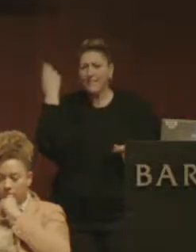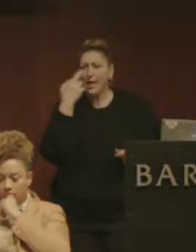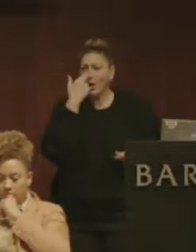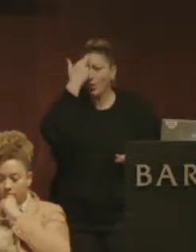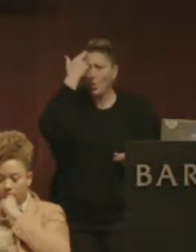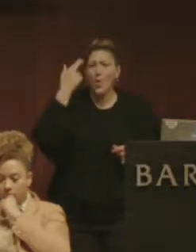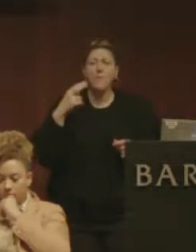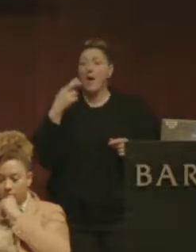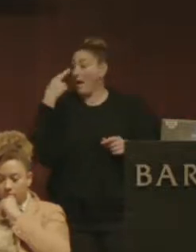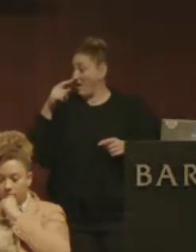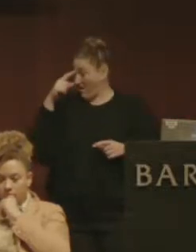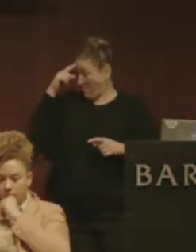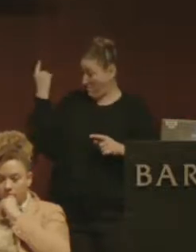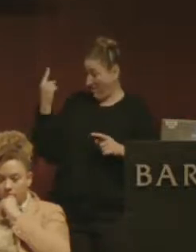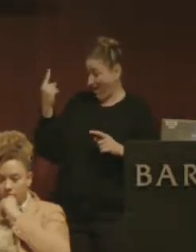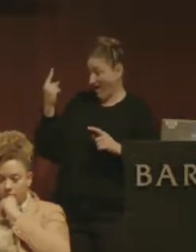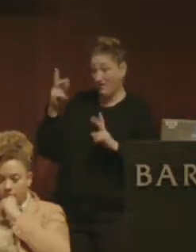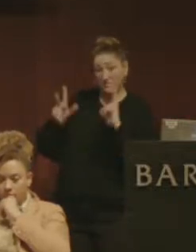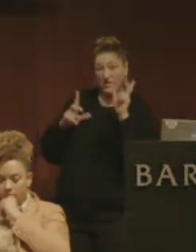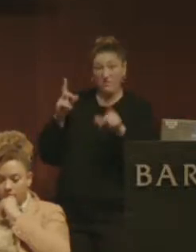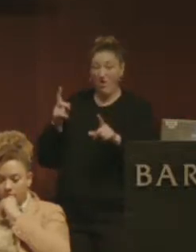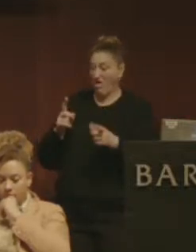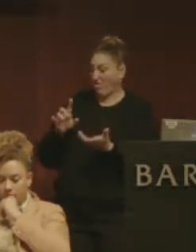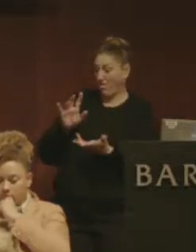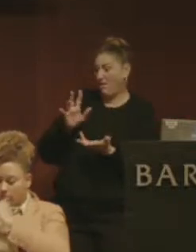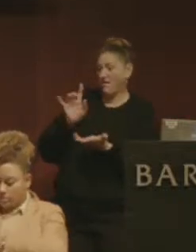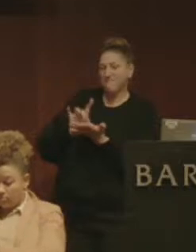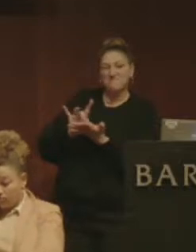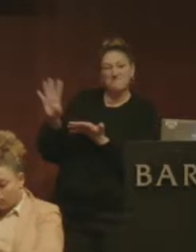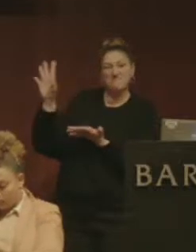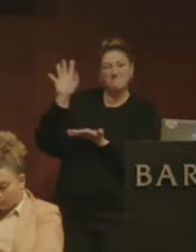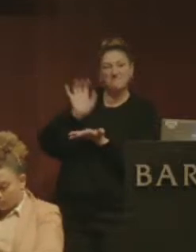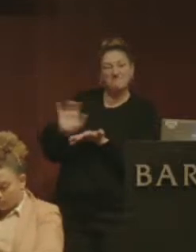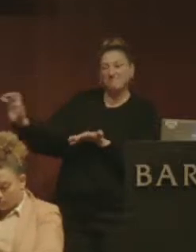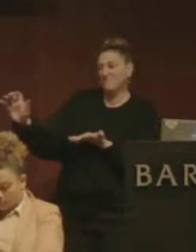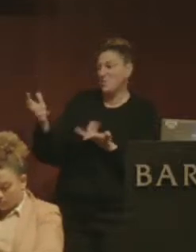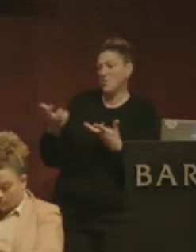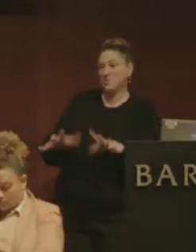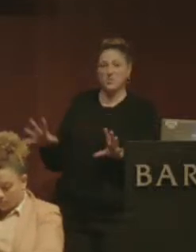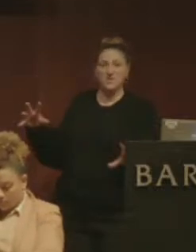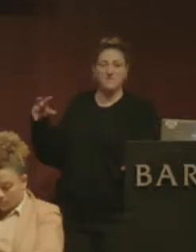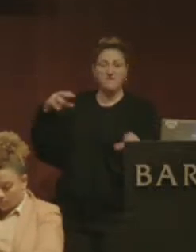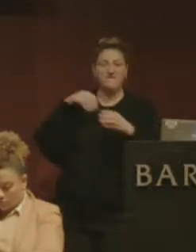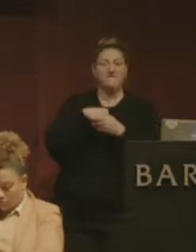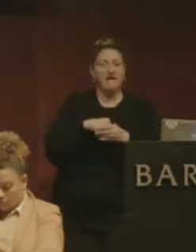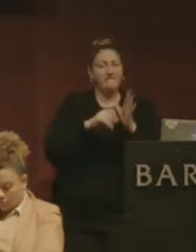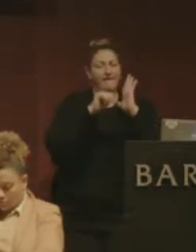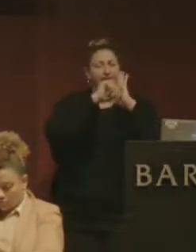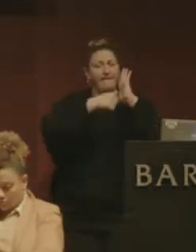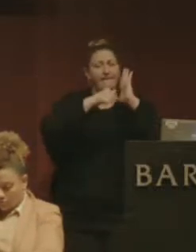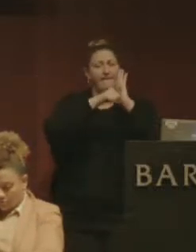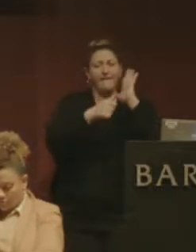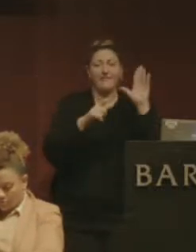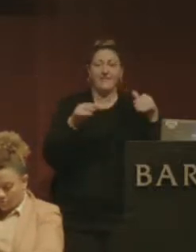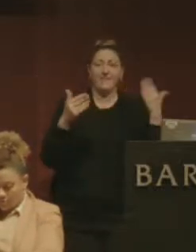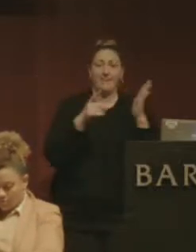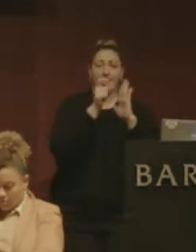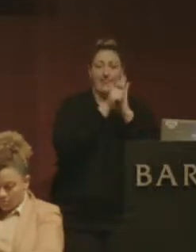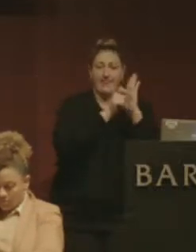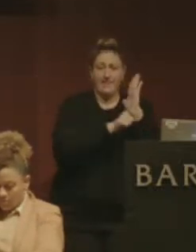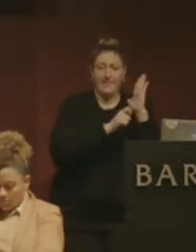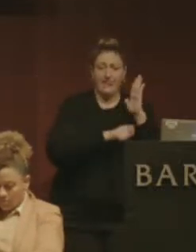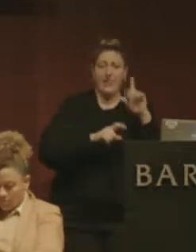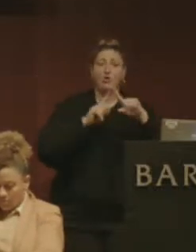become unwanted in the coveted paradise and face violent removal. As I highlighted in the introductory essay of the NACLA Report